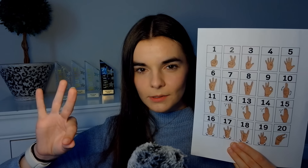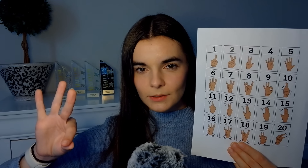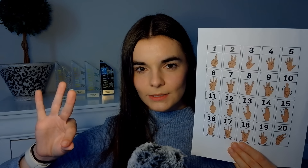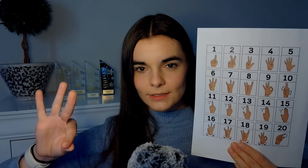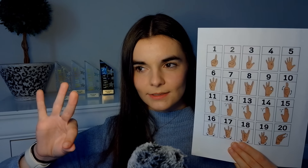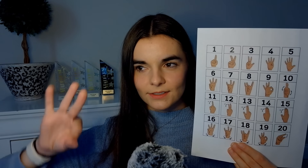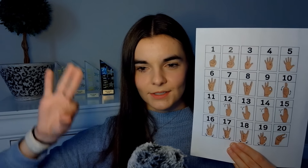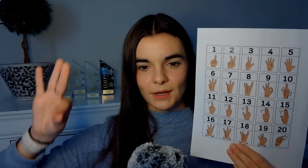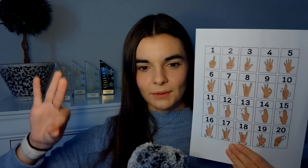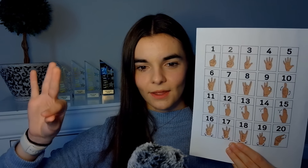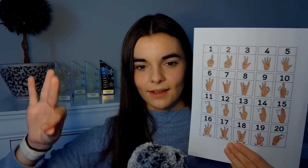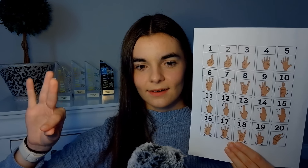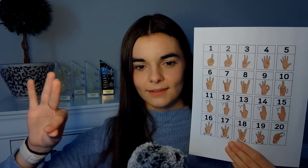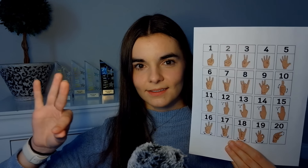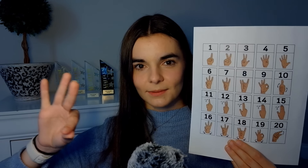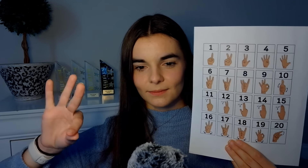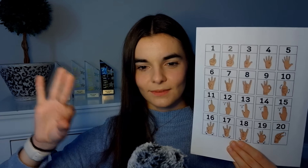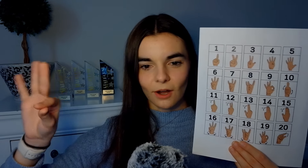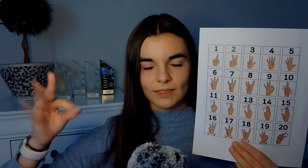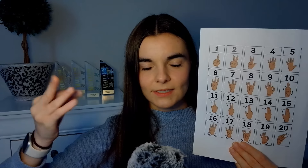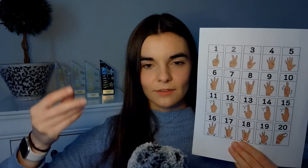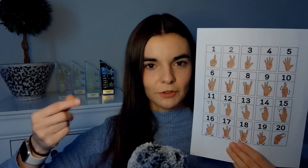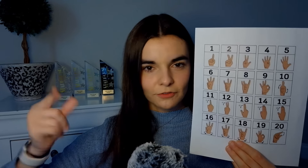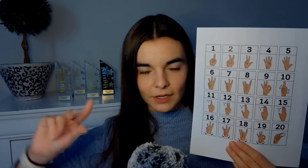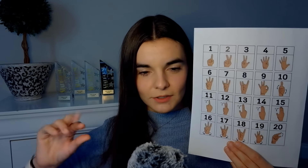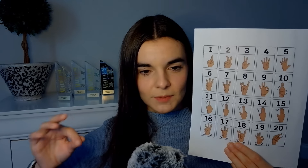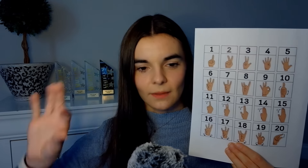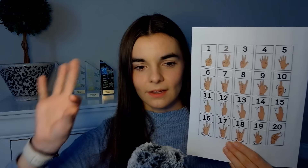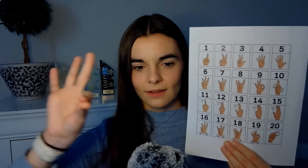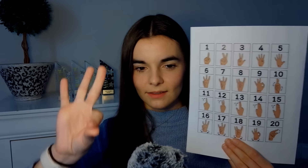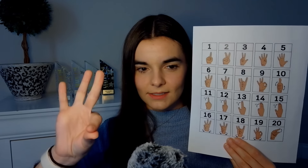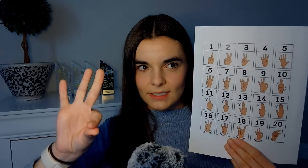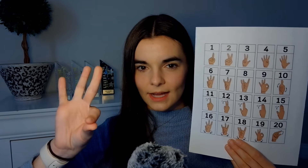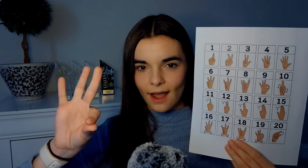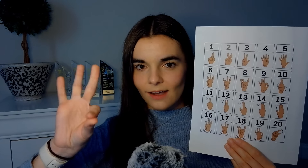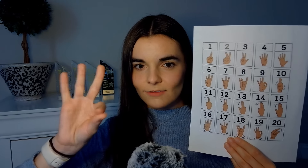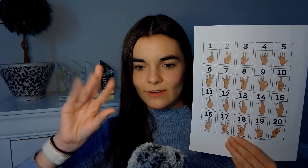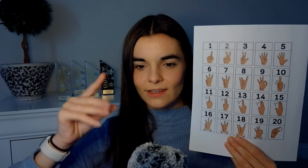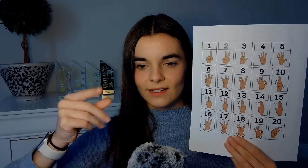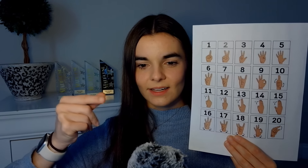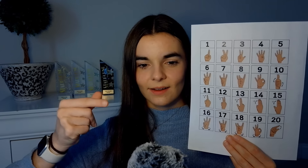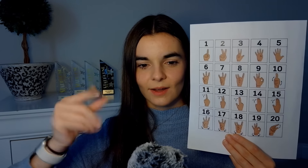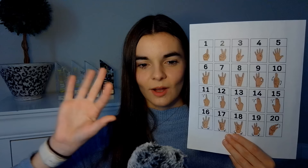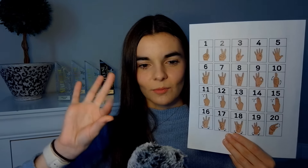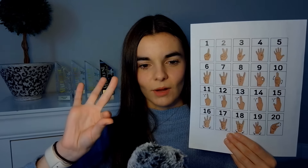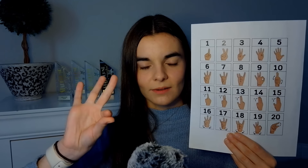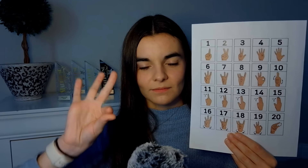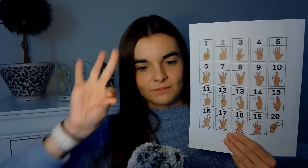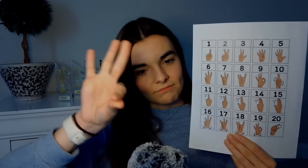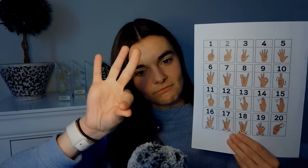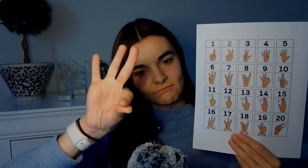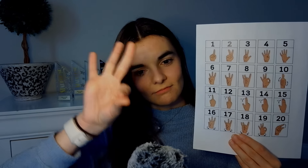clues to know, like, obviously if your finger spelling, like, this is an F, but